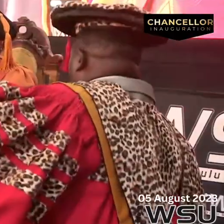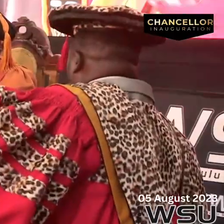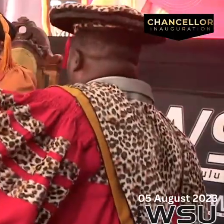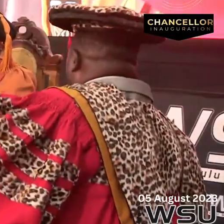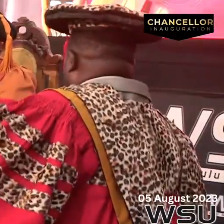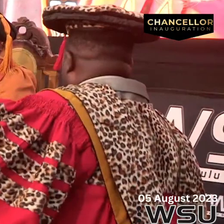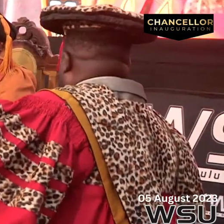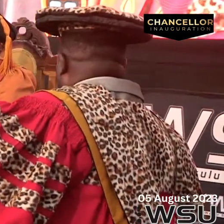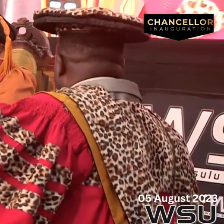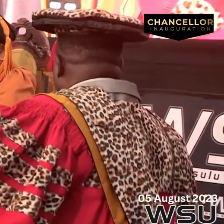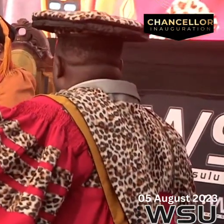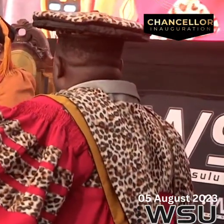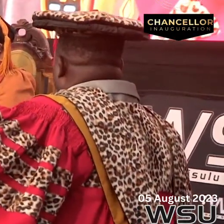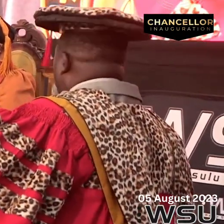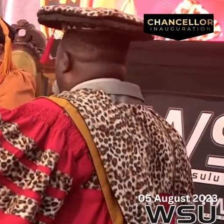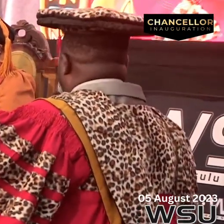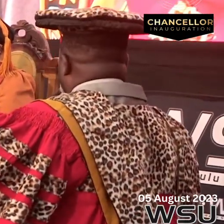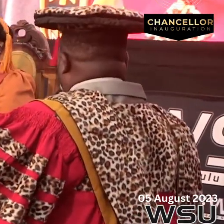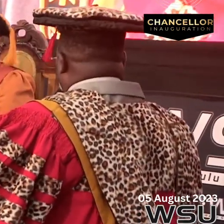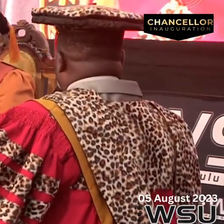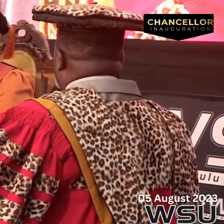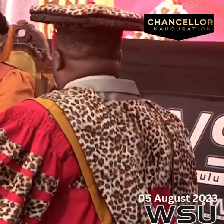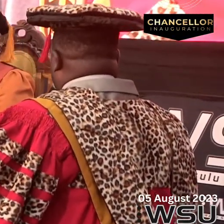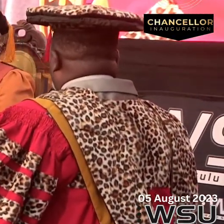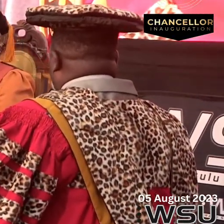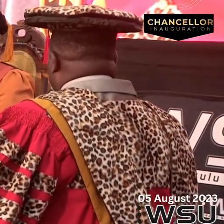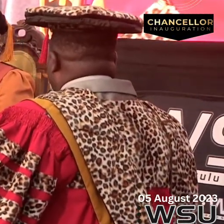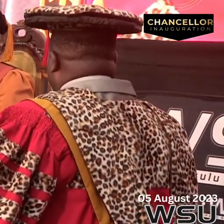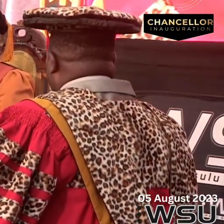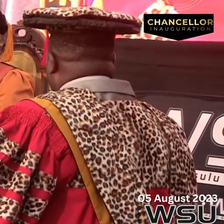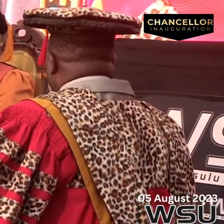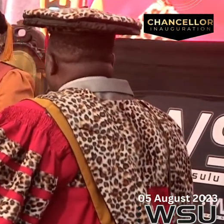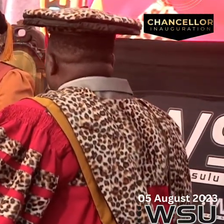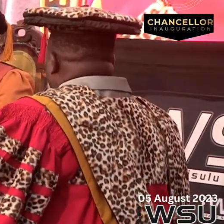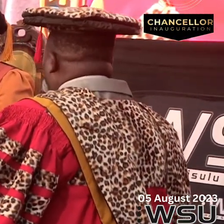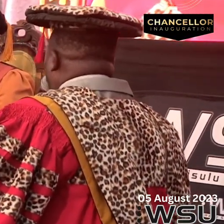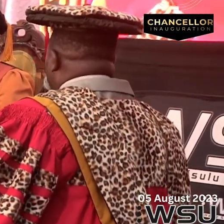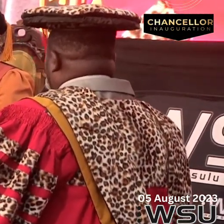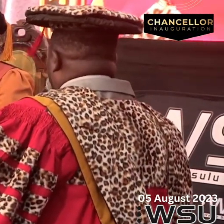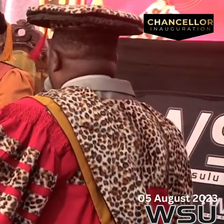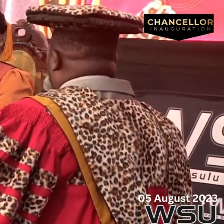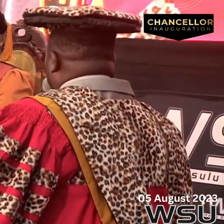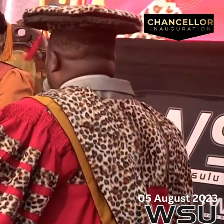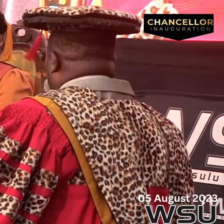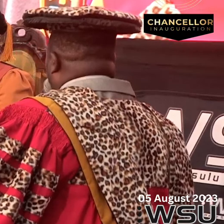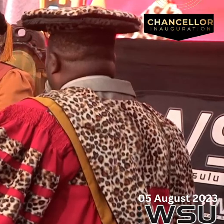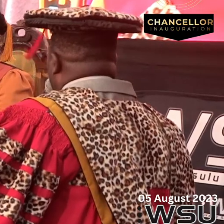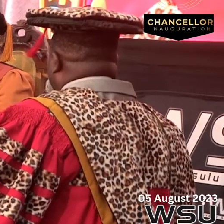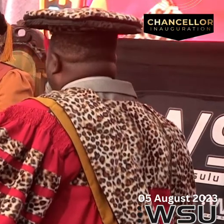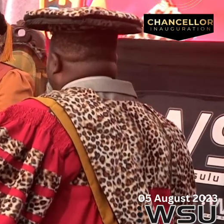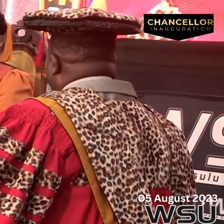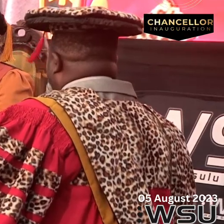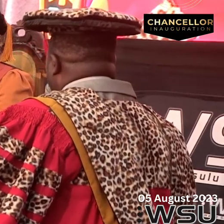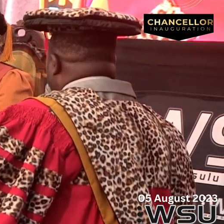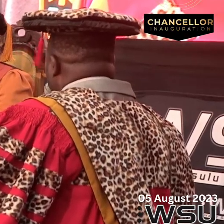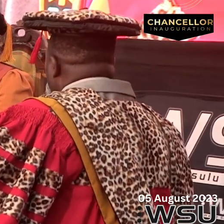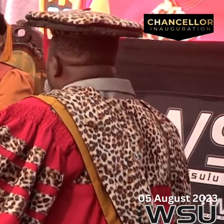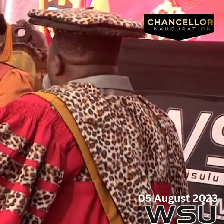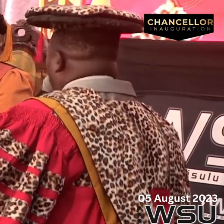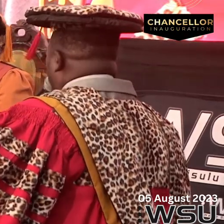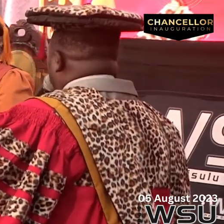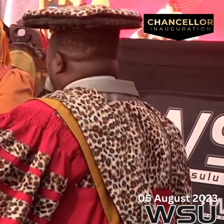ubaxelele kwezi yunivesithi, ubabise kwiUniversity of Natala, ubabise kwiUniversity kwaSomgqathe